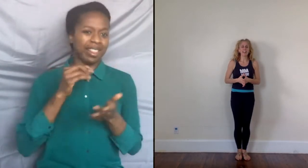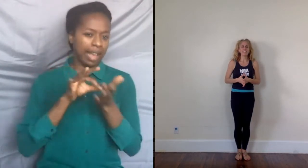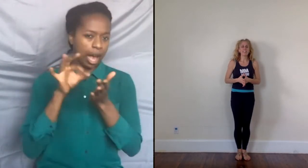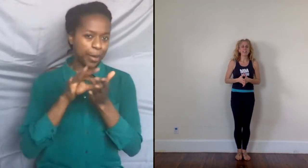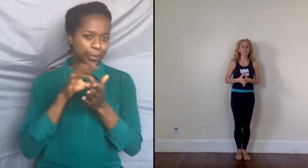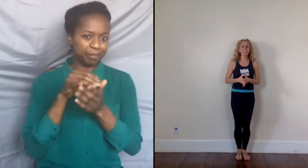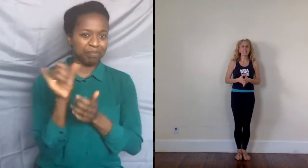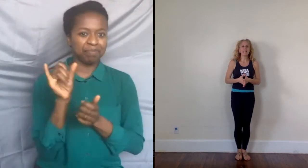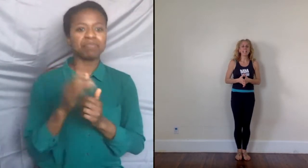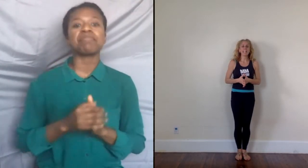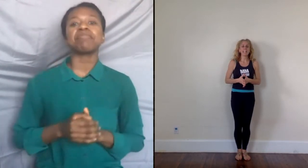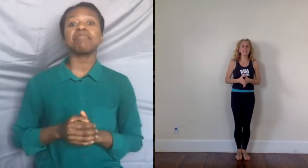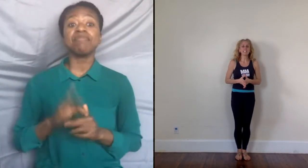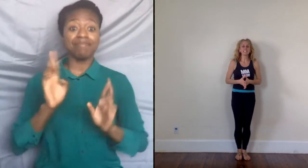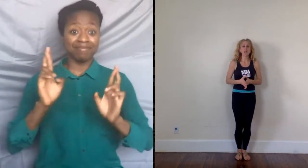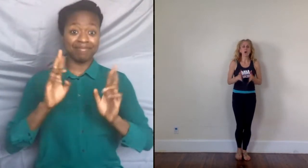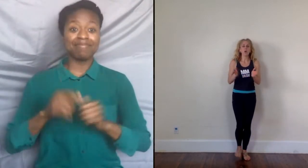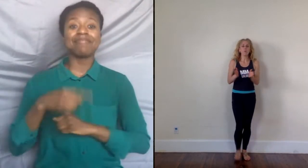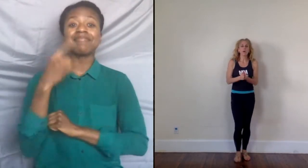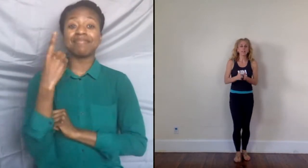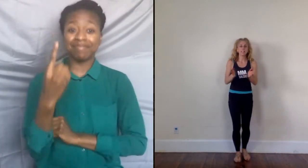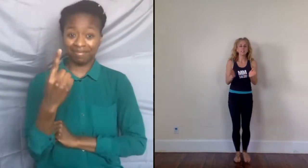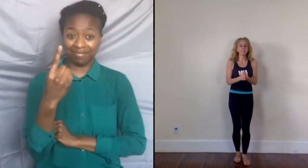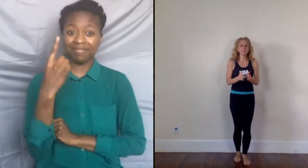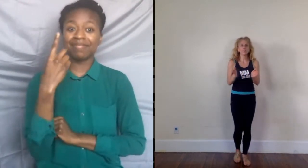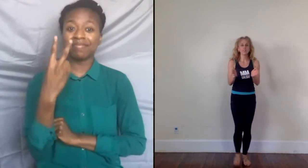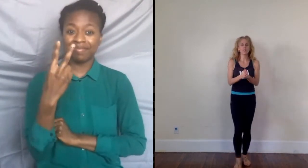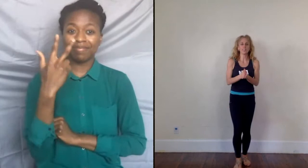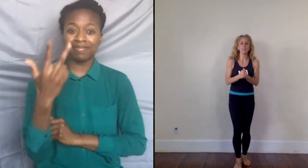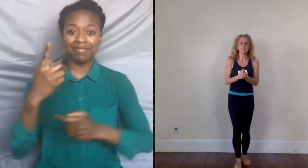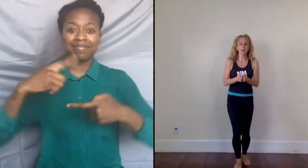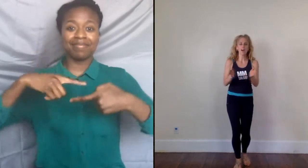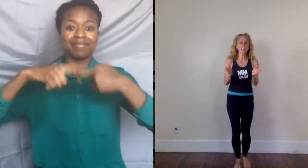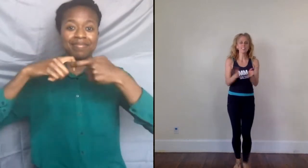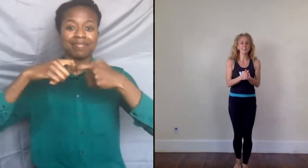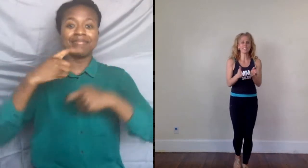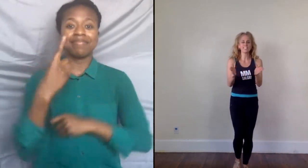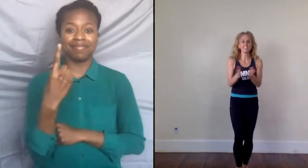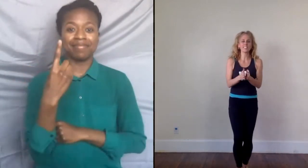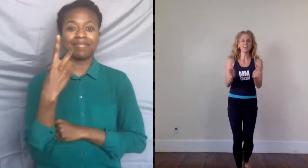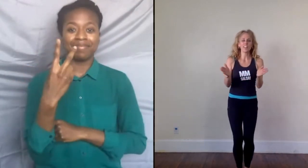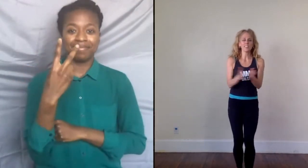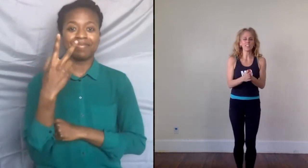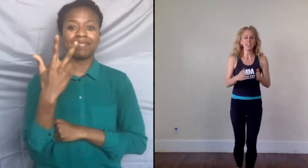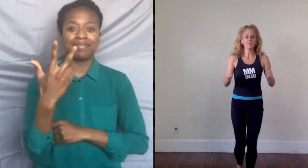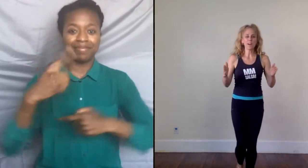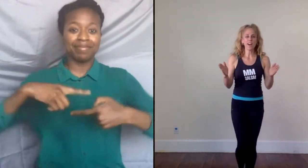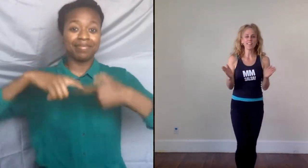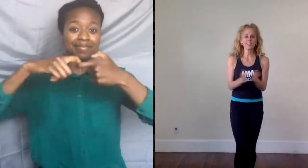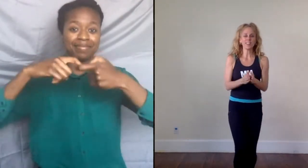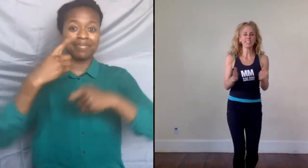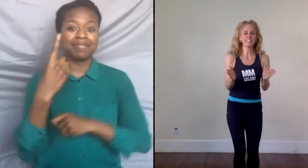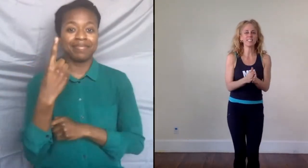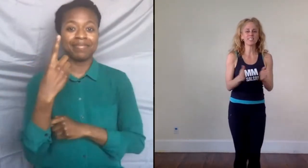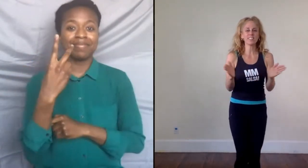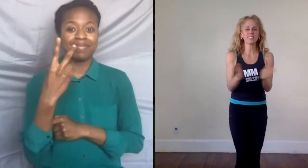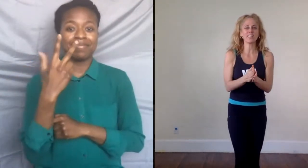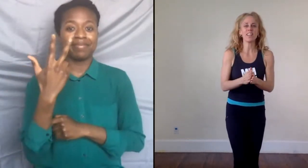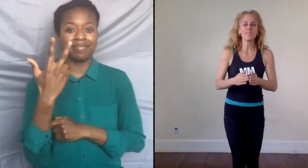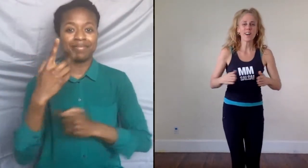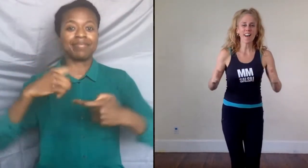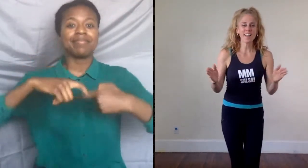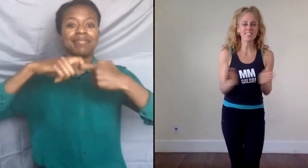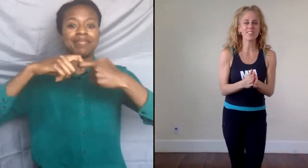started. Ready, and 1, 2, 3, pause. 1, 2, 3, pause. 1, 2,